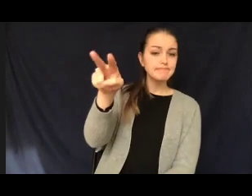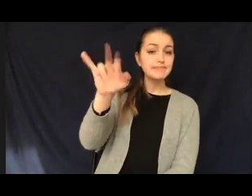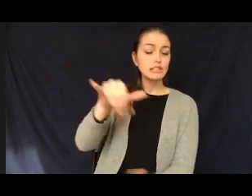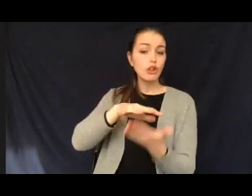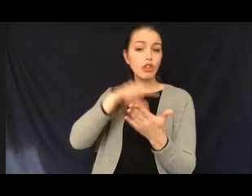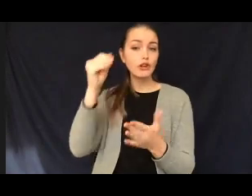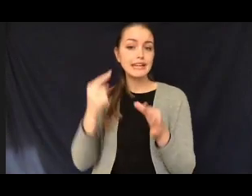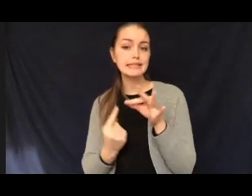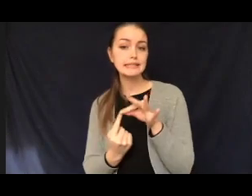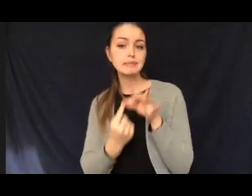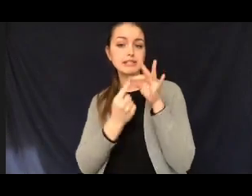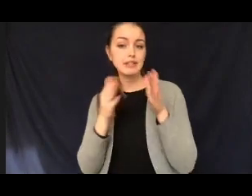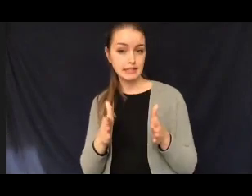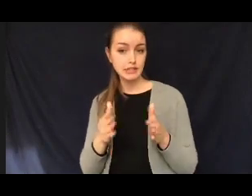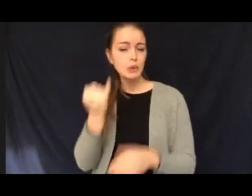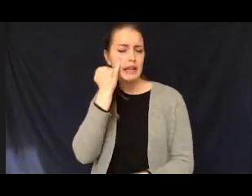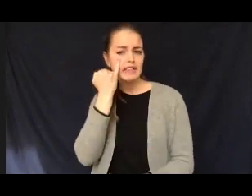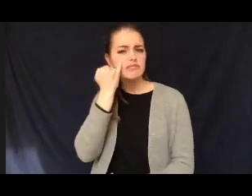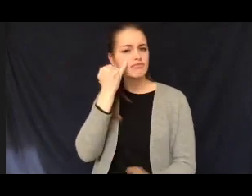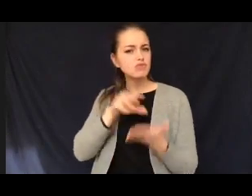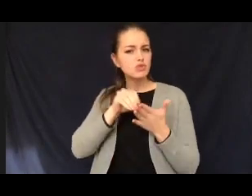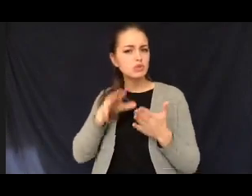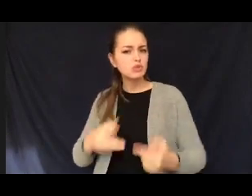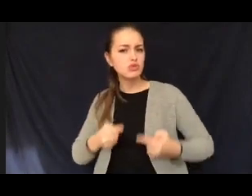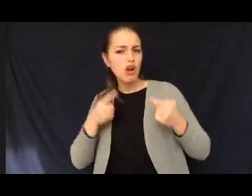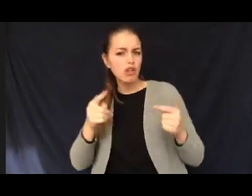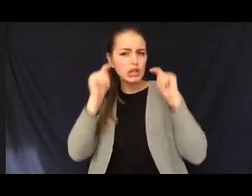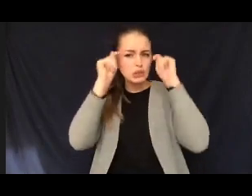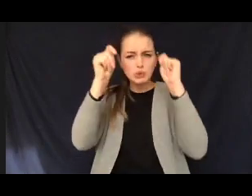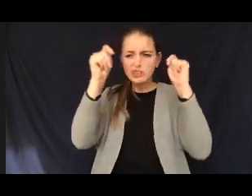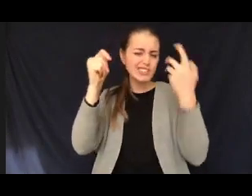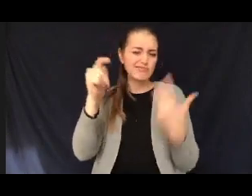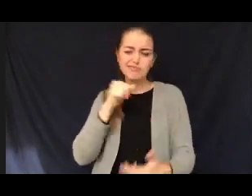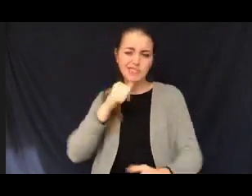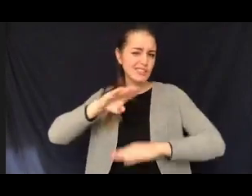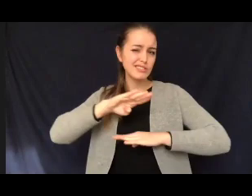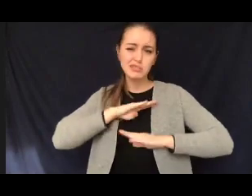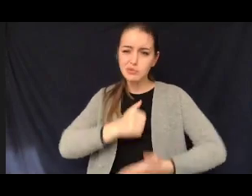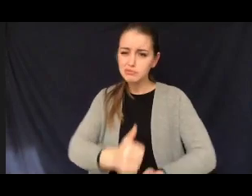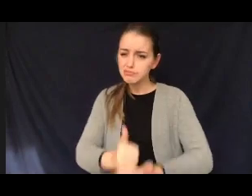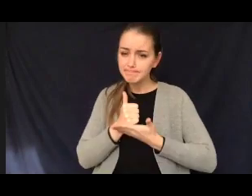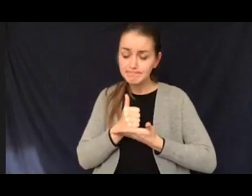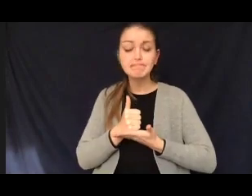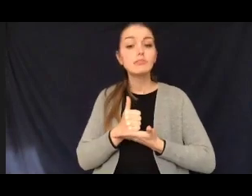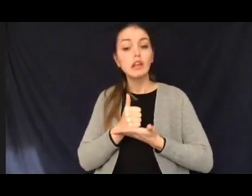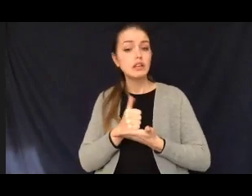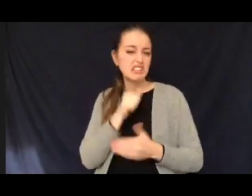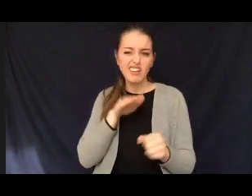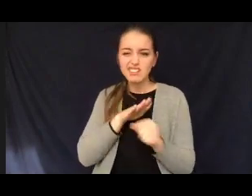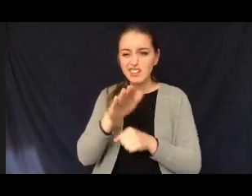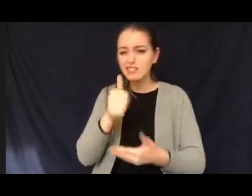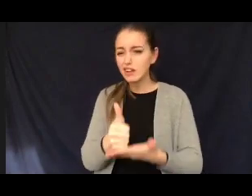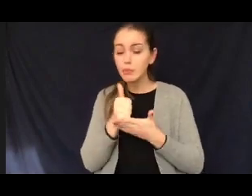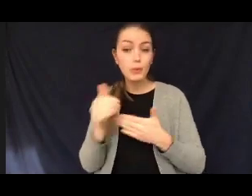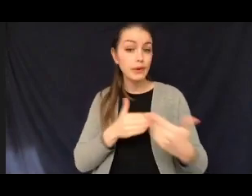specialists. So if kids are having a rough time, the tutor's not cutting it, they're not getting what they need from the tutor, enough help, whatever it might